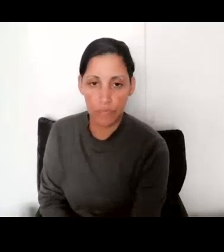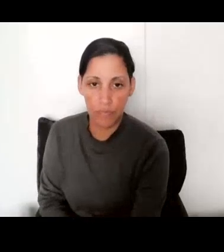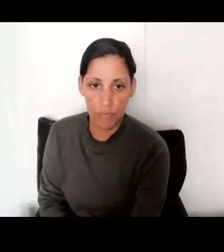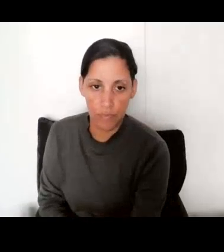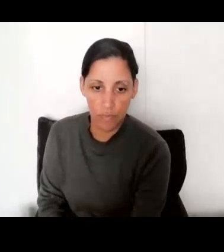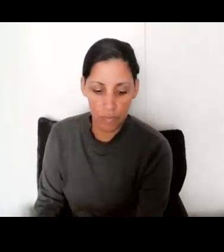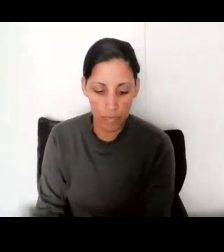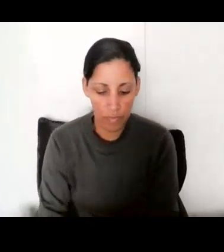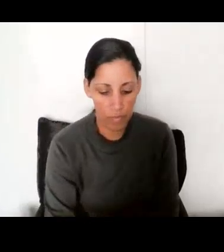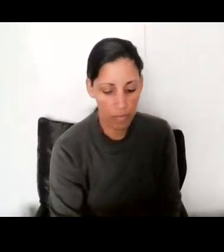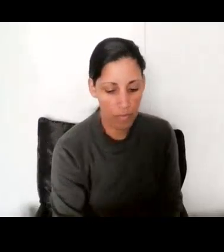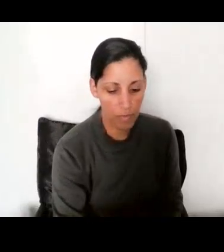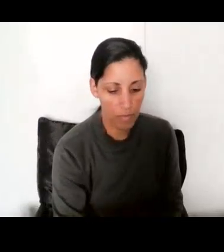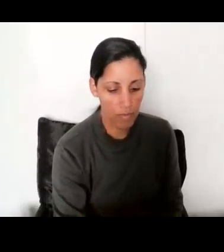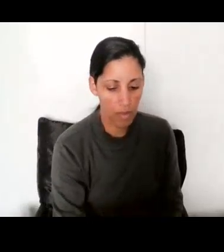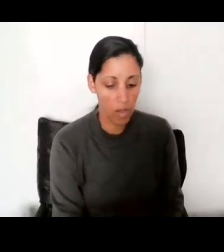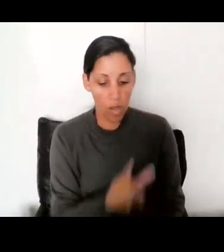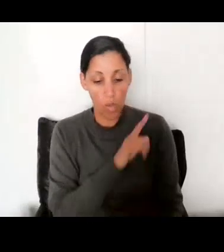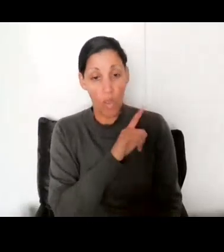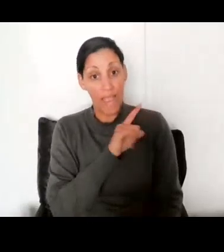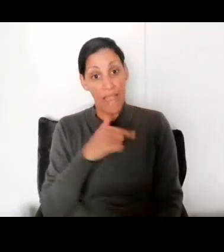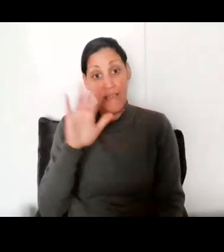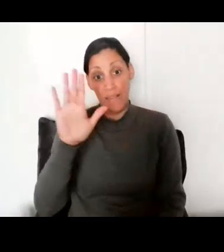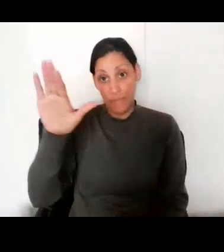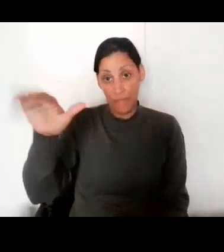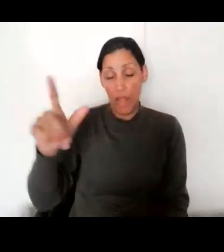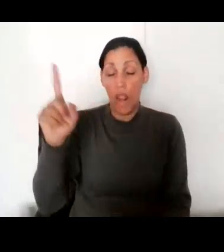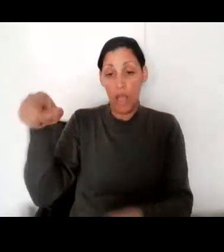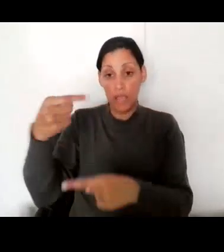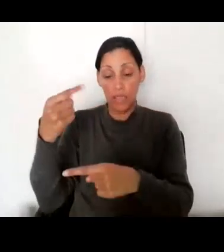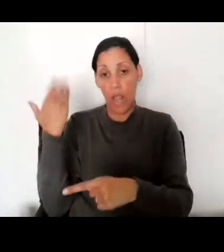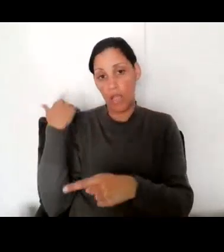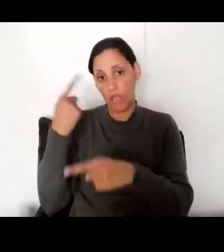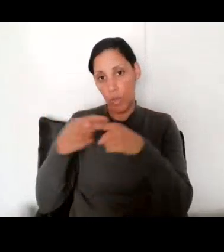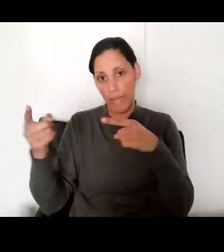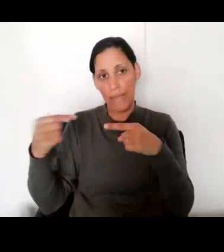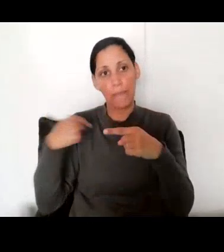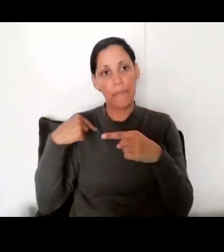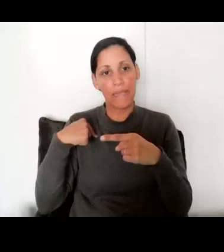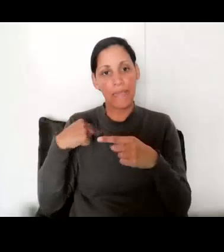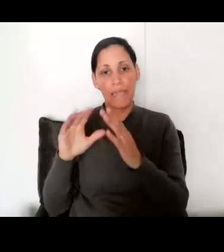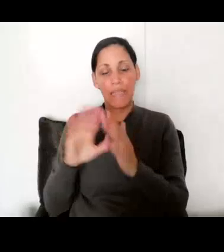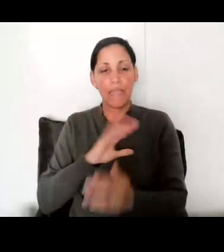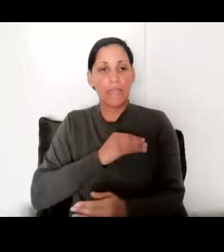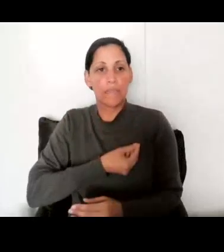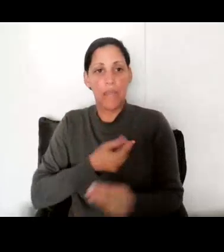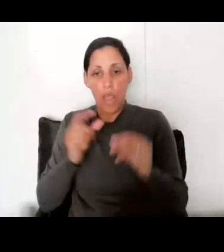week, I attended the disability awareness, and one of the practitioners mentioned that